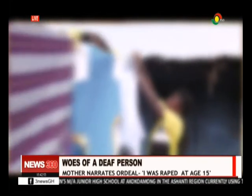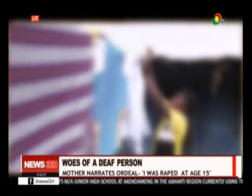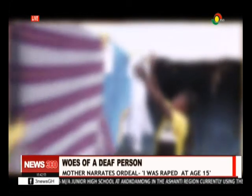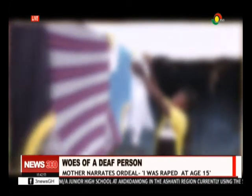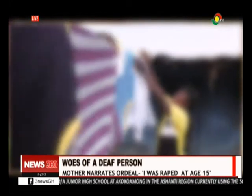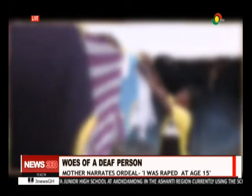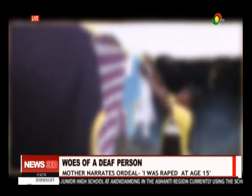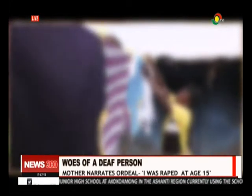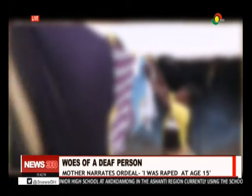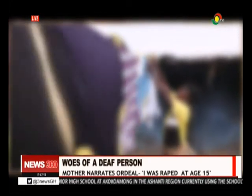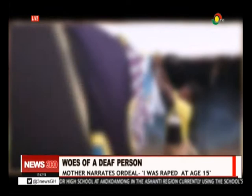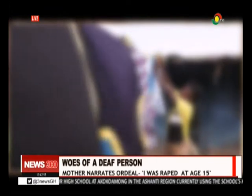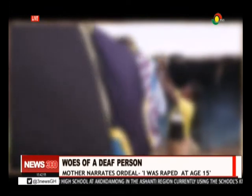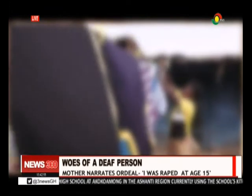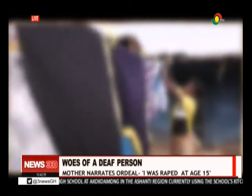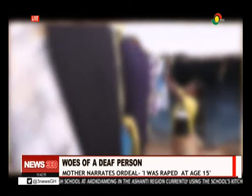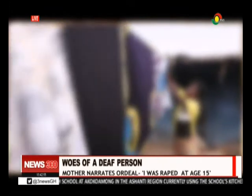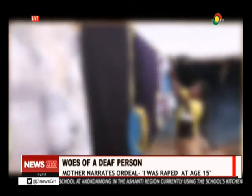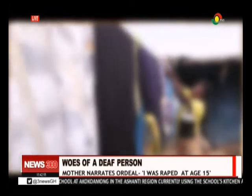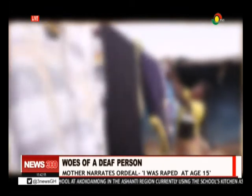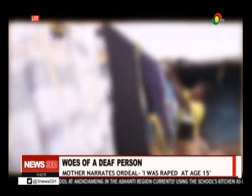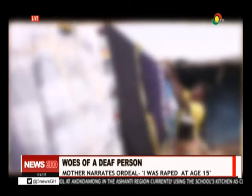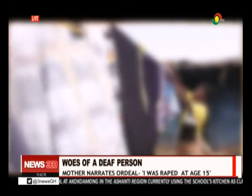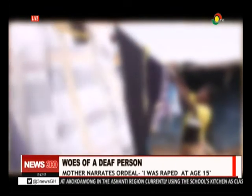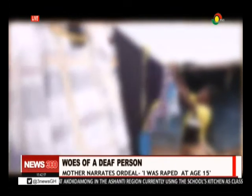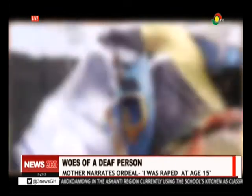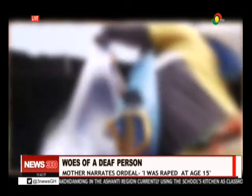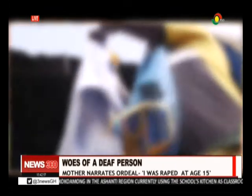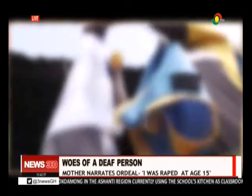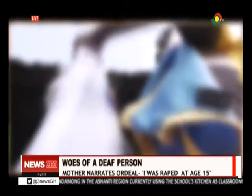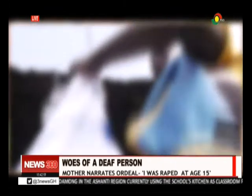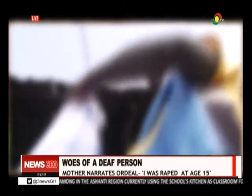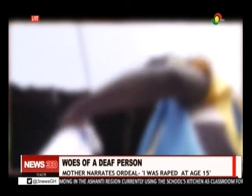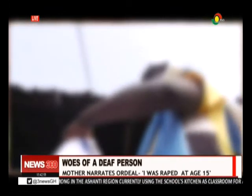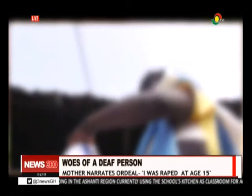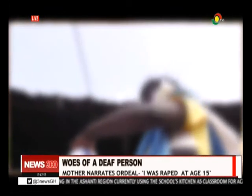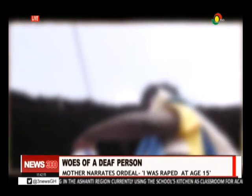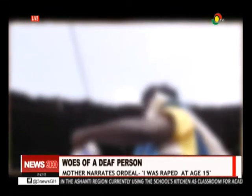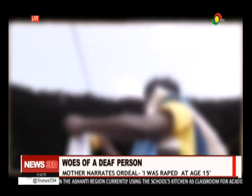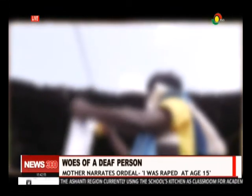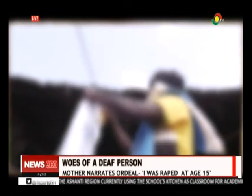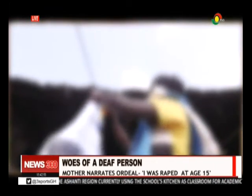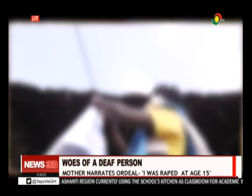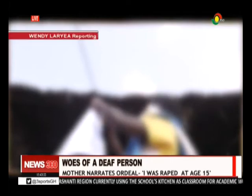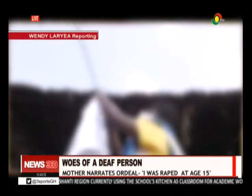and my disability has led me into this because i was giving birth